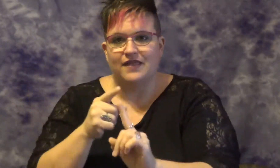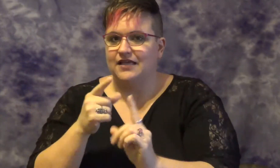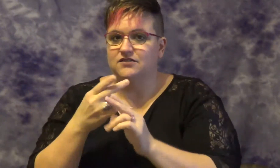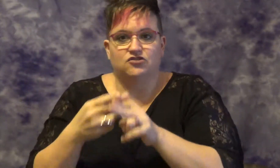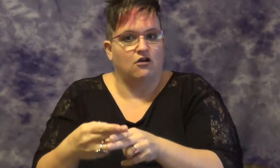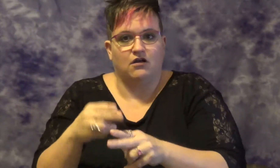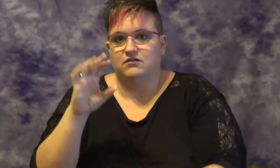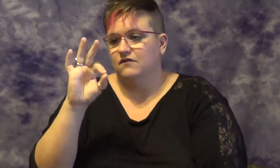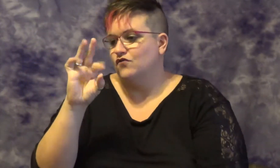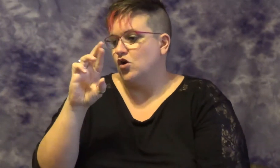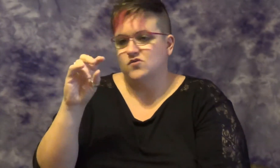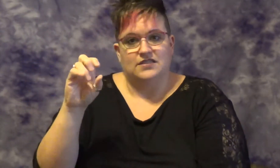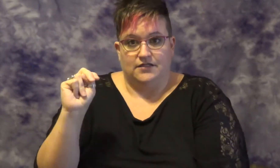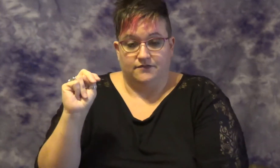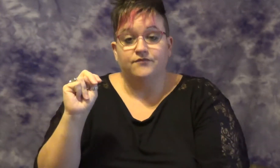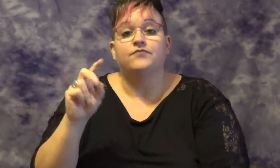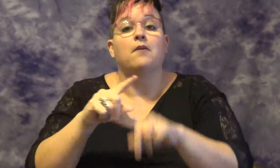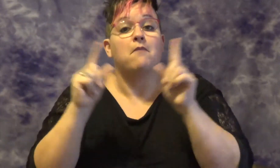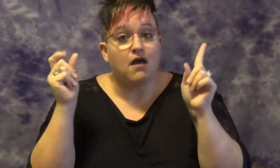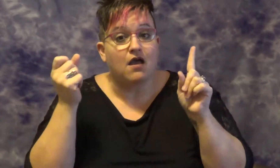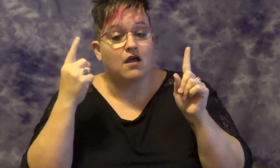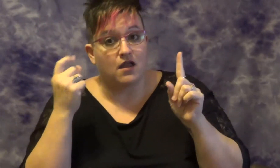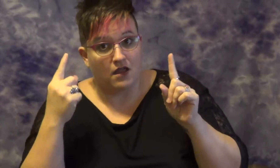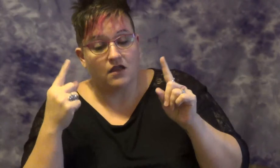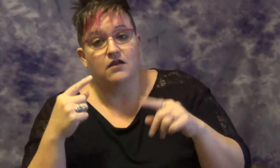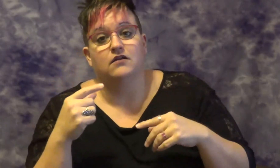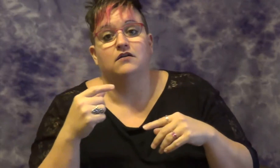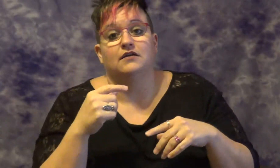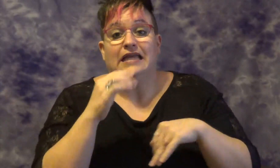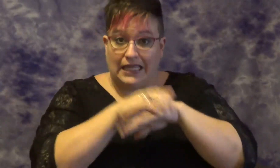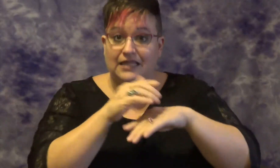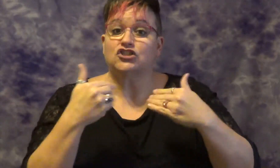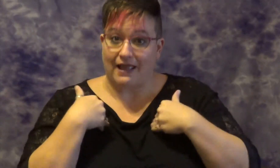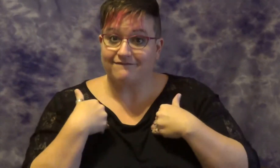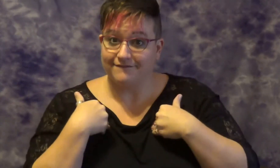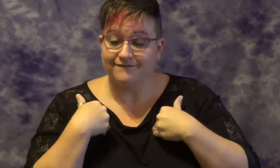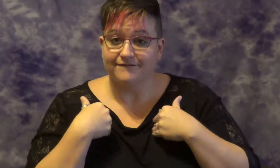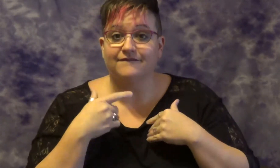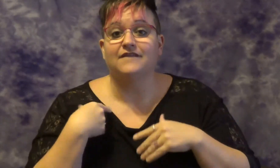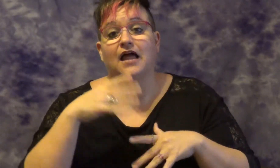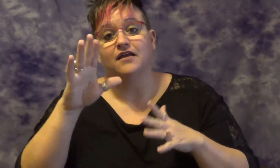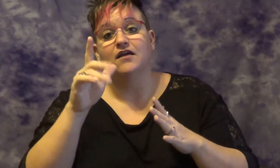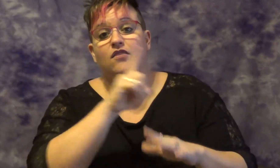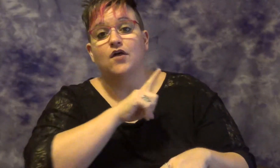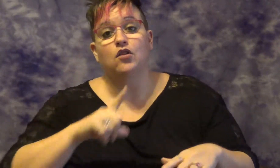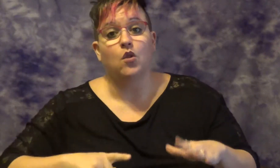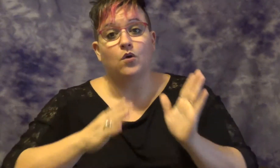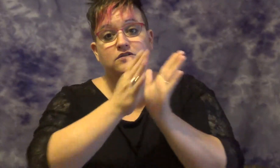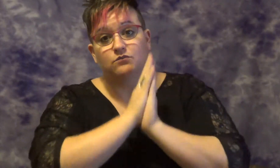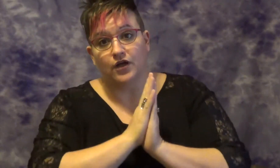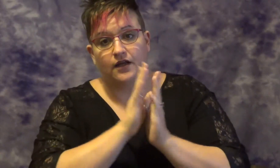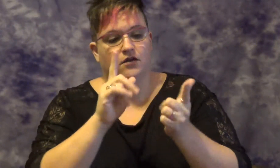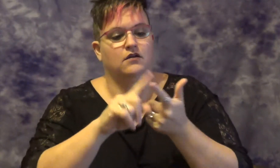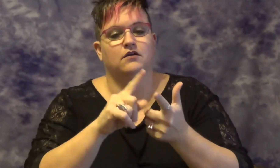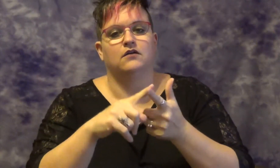ASL. There's no form of frozen register, but in English we definitely have it, just like the Lord's